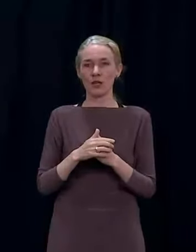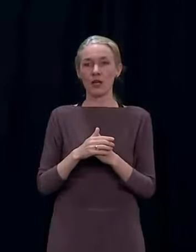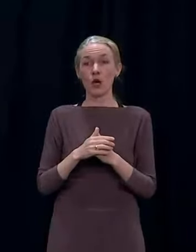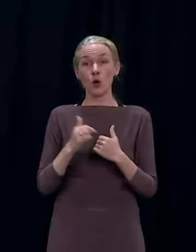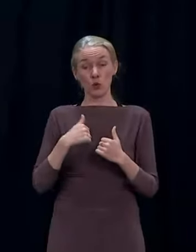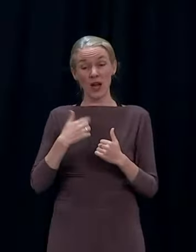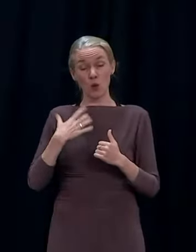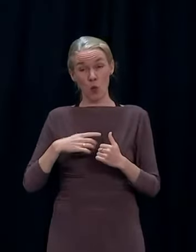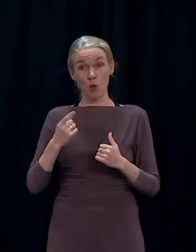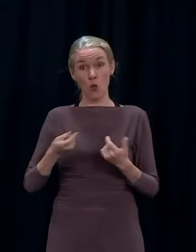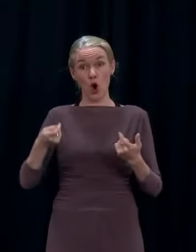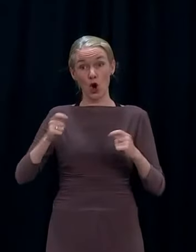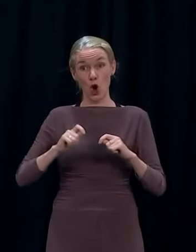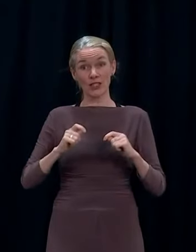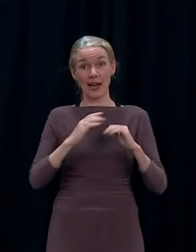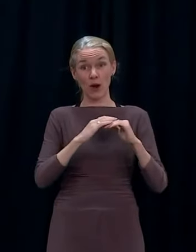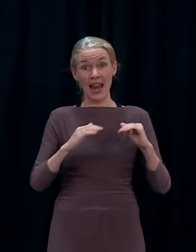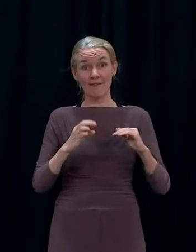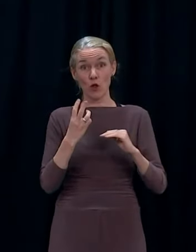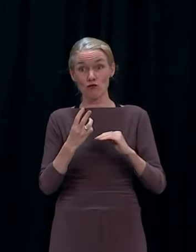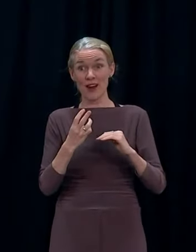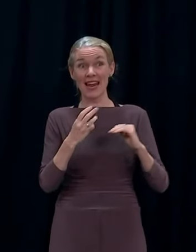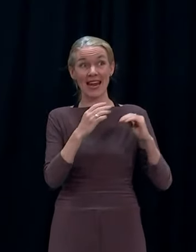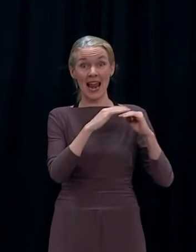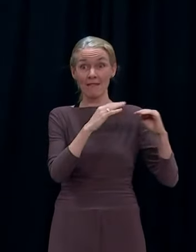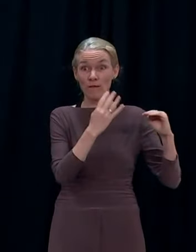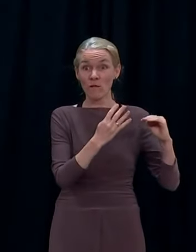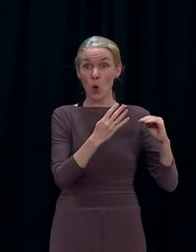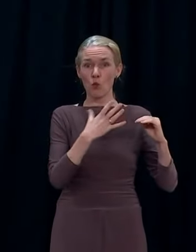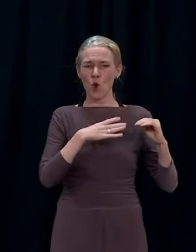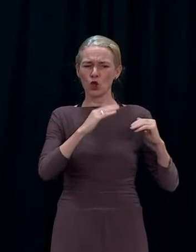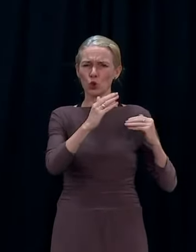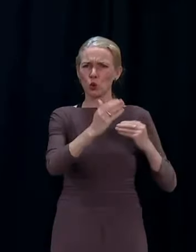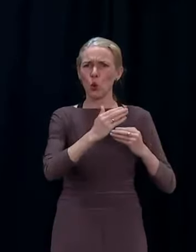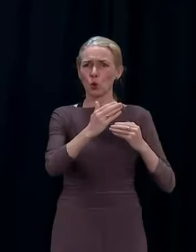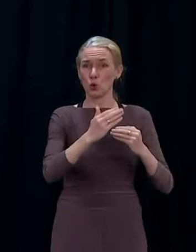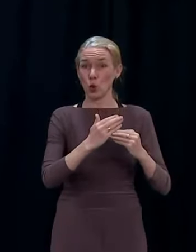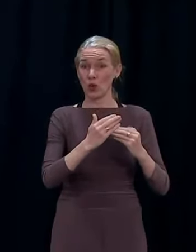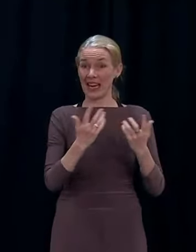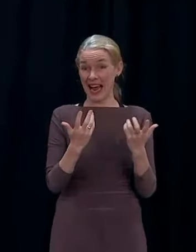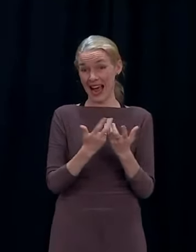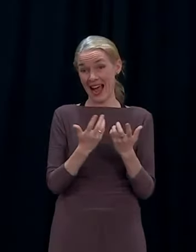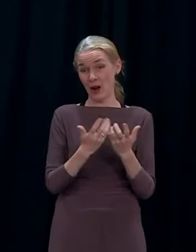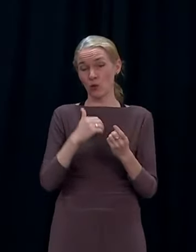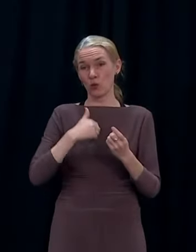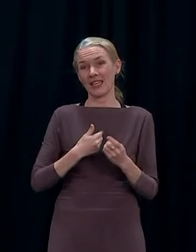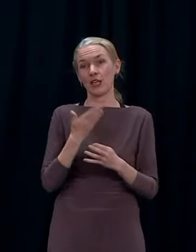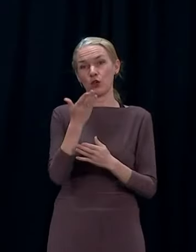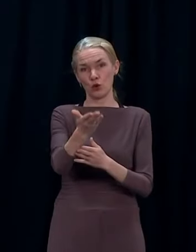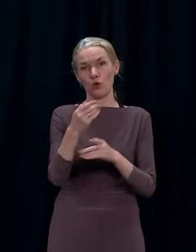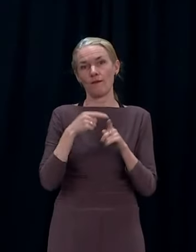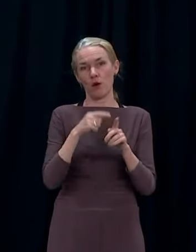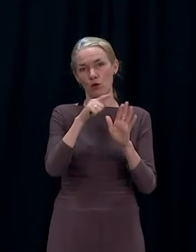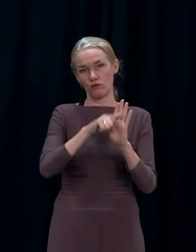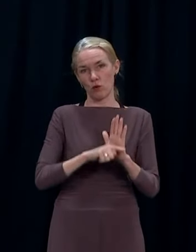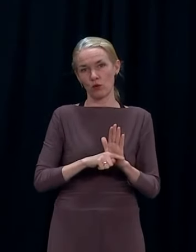please do stick with it. And as we transition to level 3, please do remain absolutely